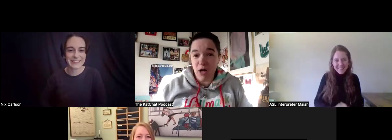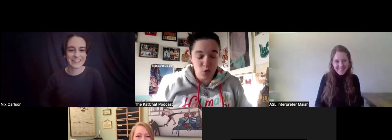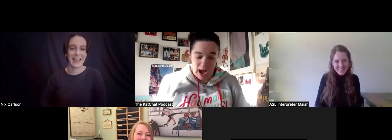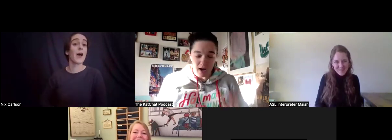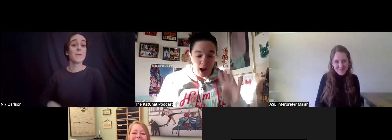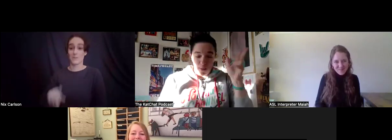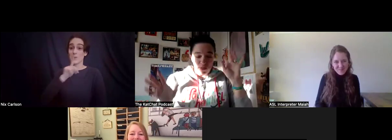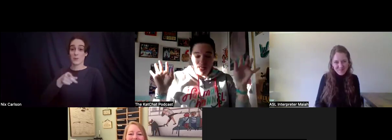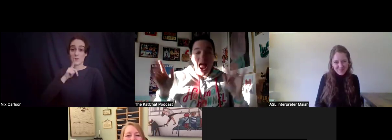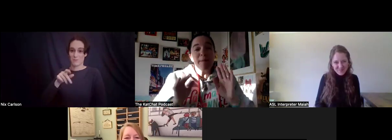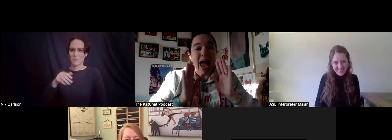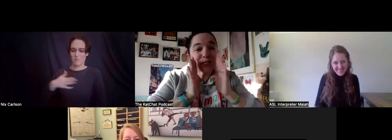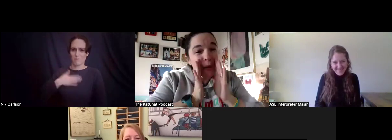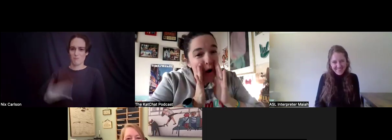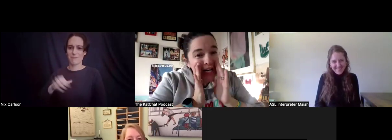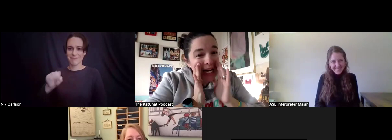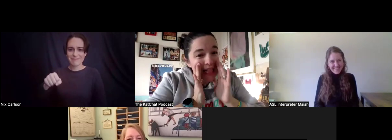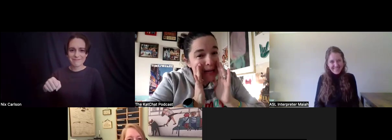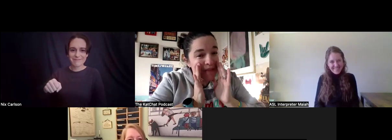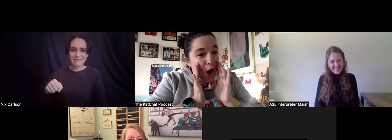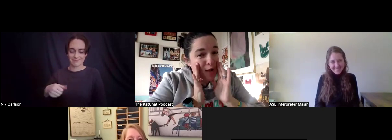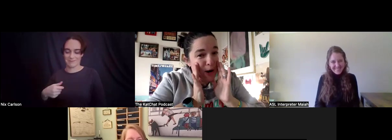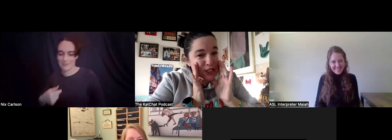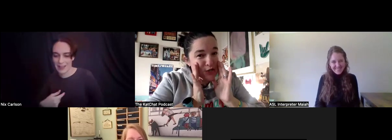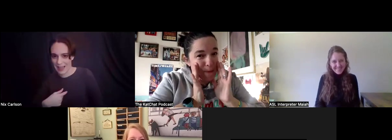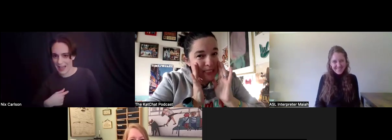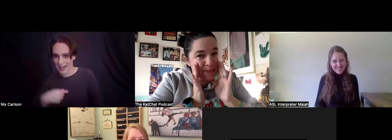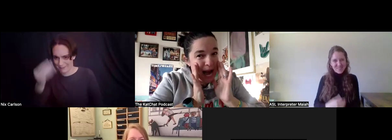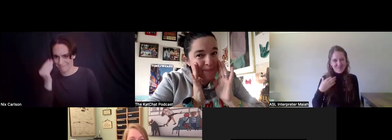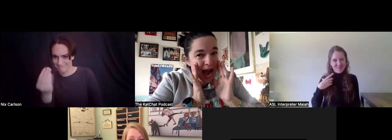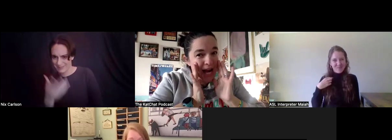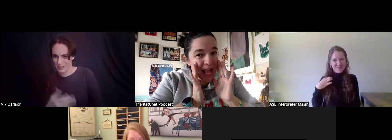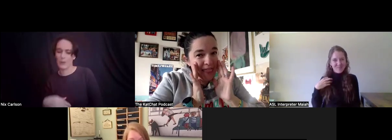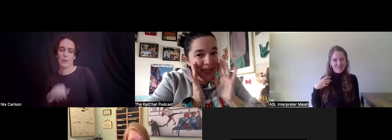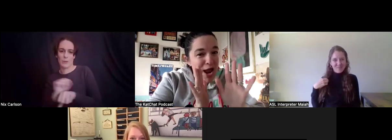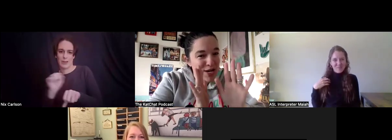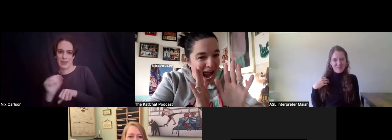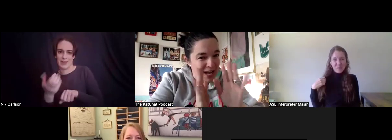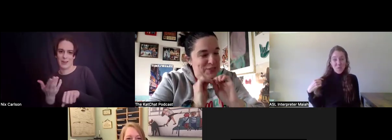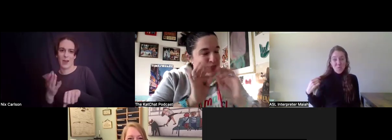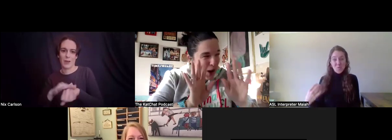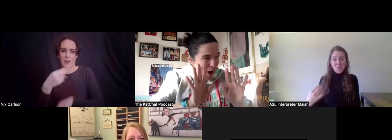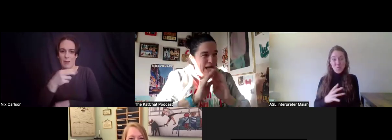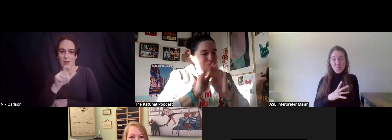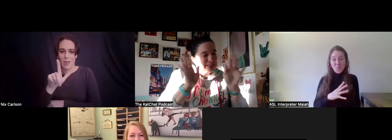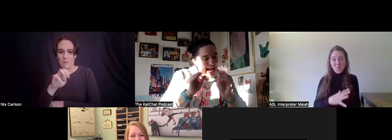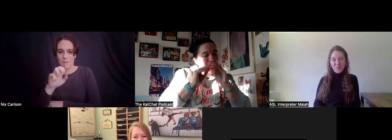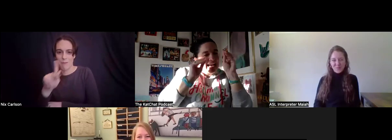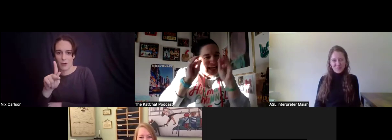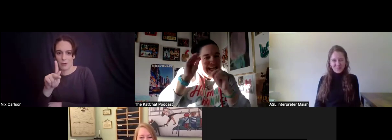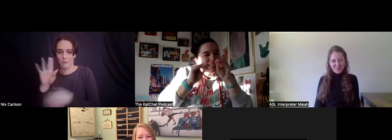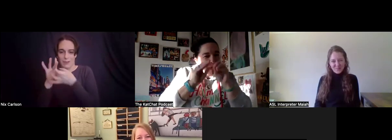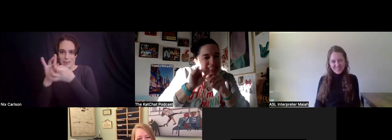Yeah, I'll do that. I'll come up with, I'm actually working on a little bit of a Hallmark group, but I'm not there yet. So I'm just